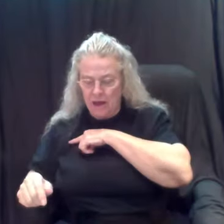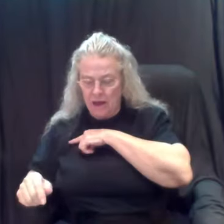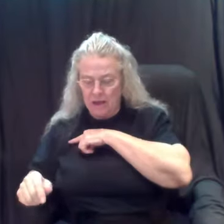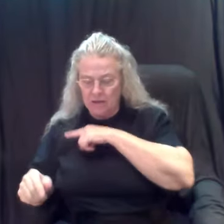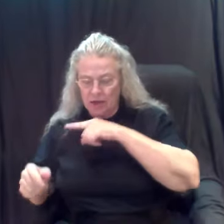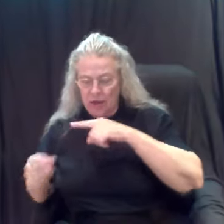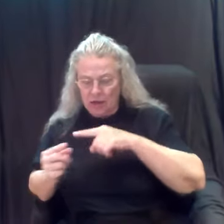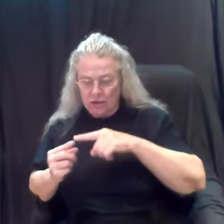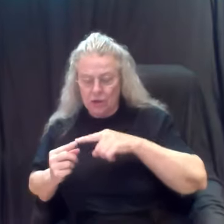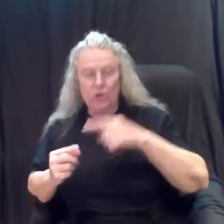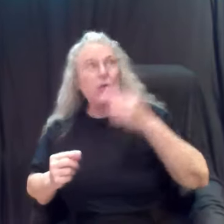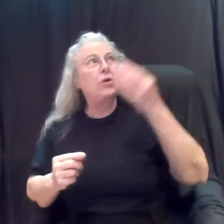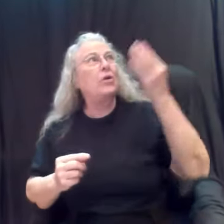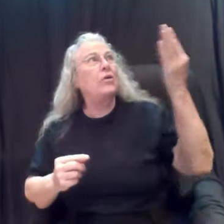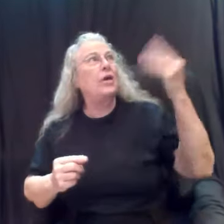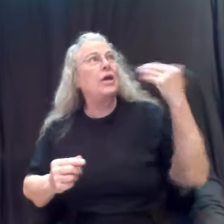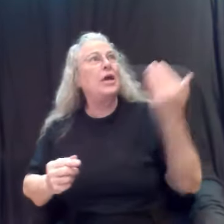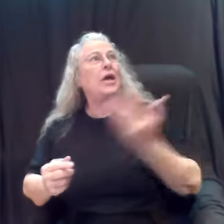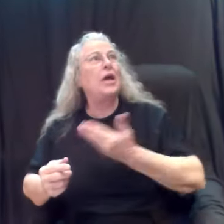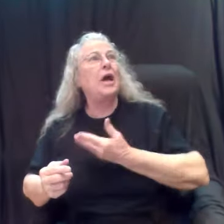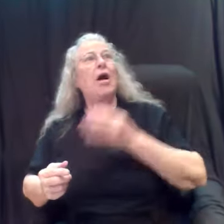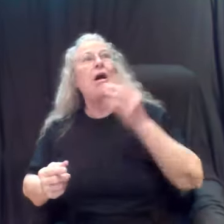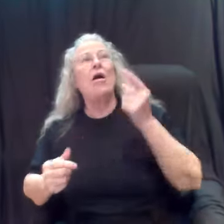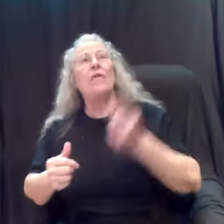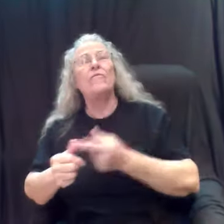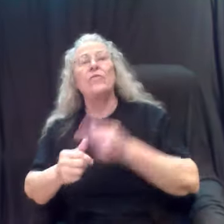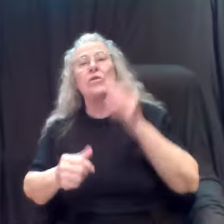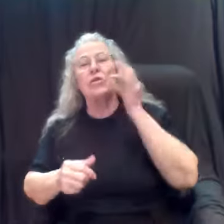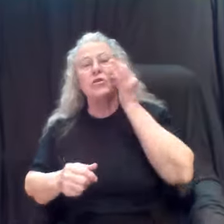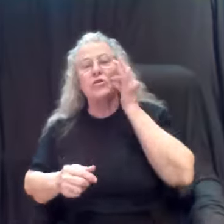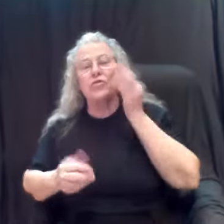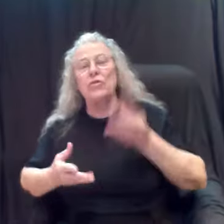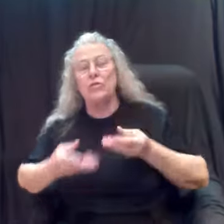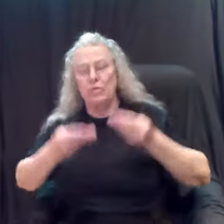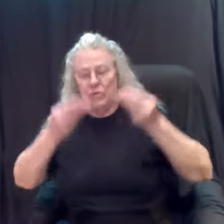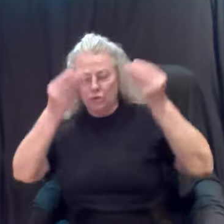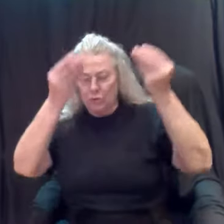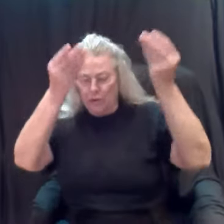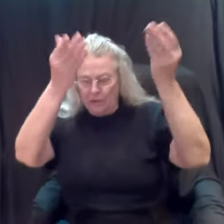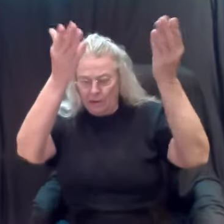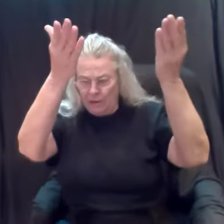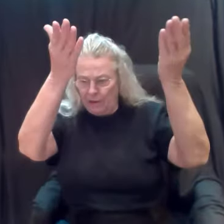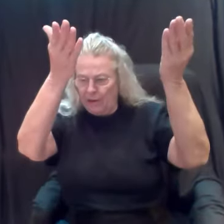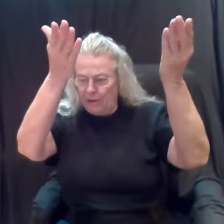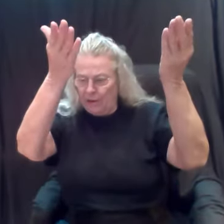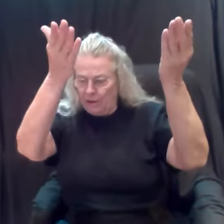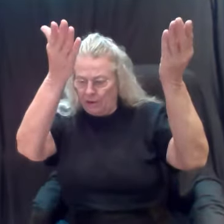us, to thee our first fruits